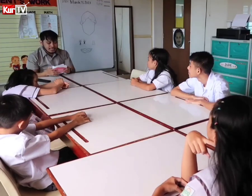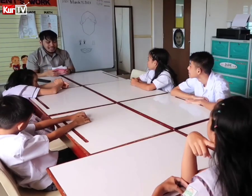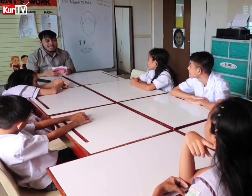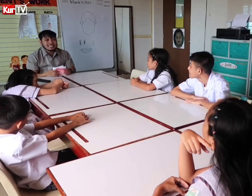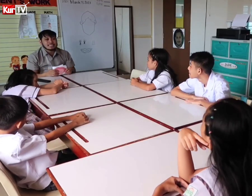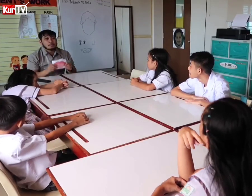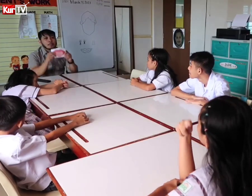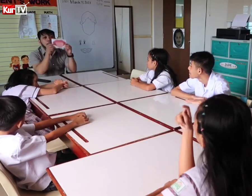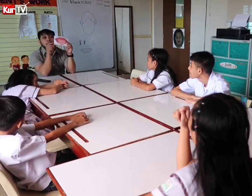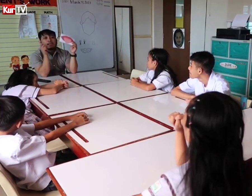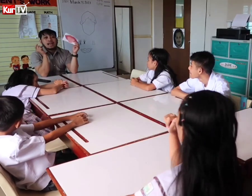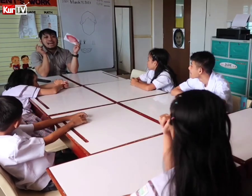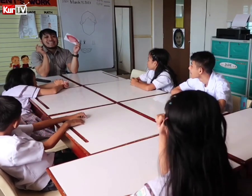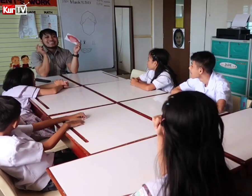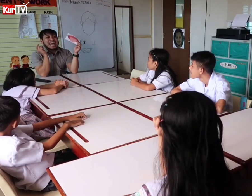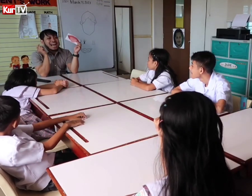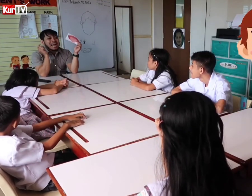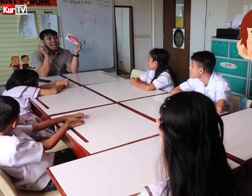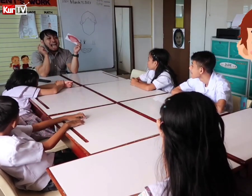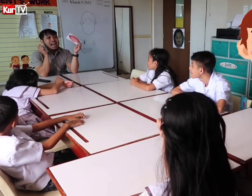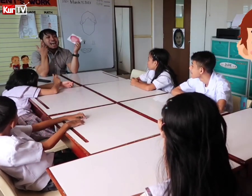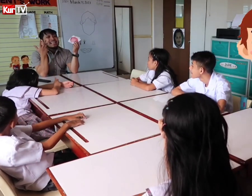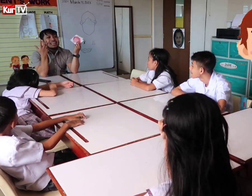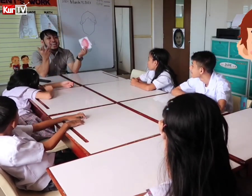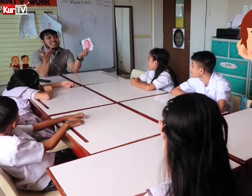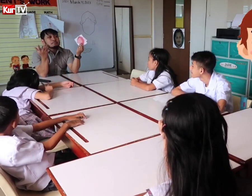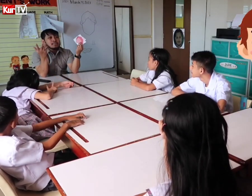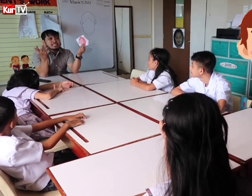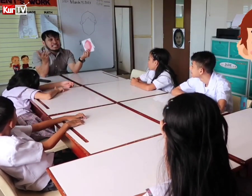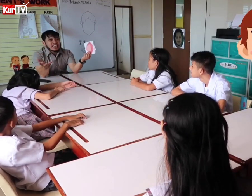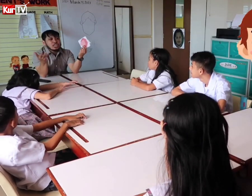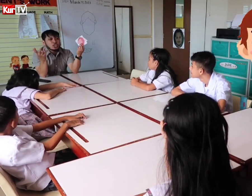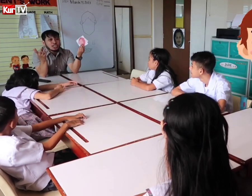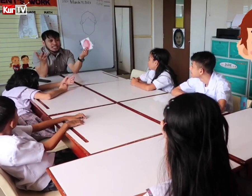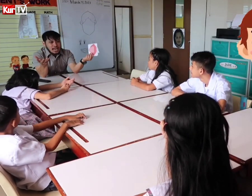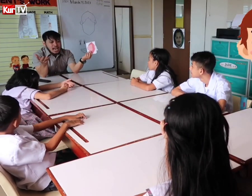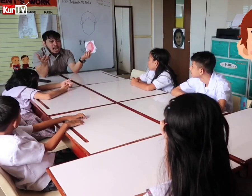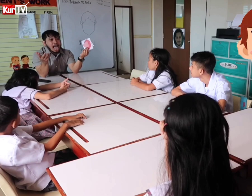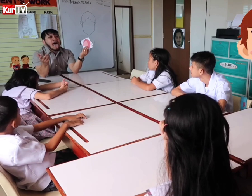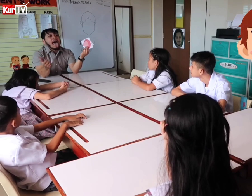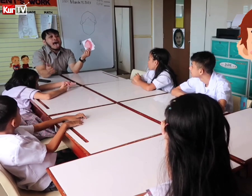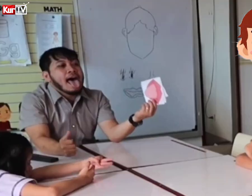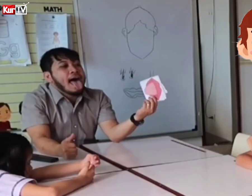is? Tan. Let me see your tongue. A.